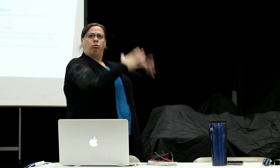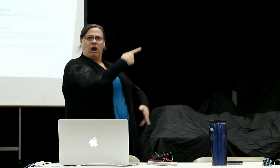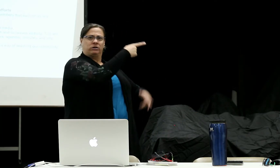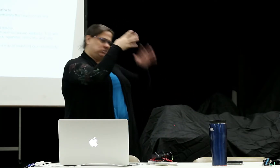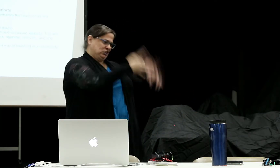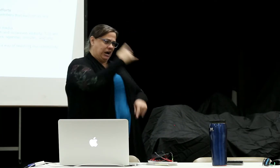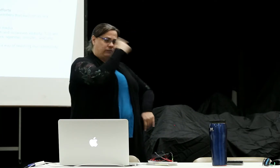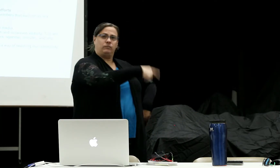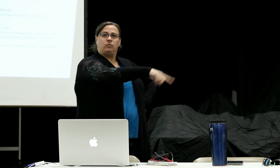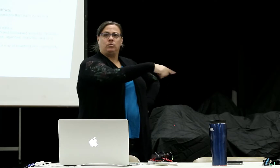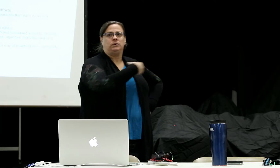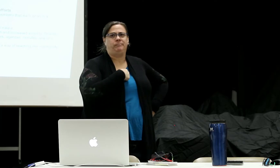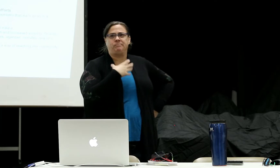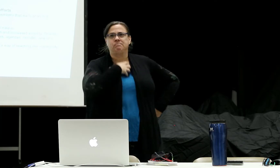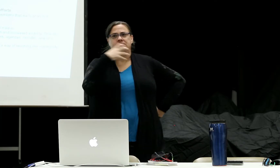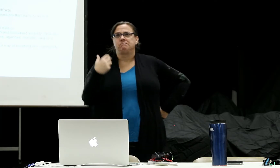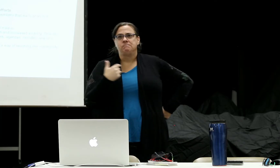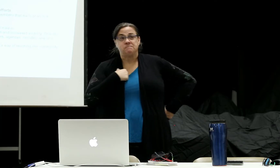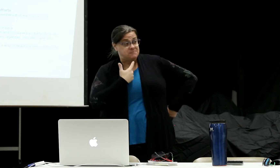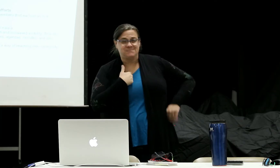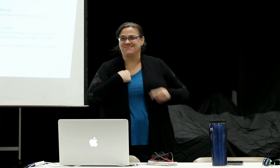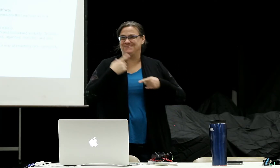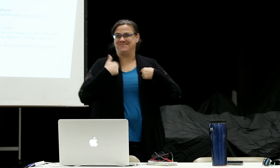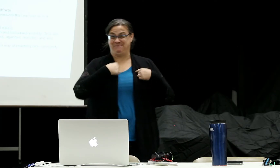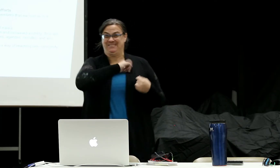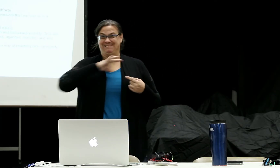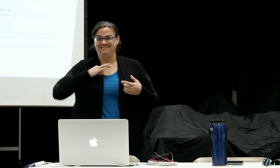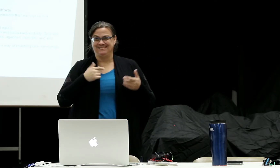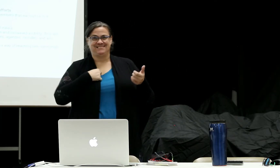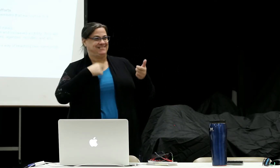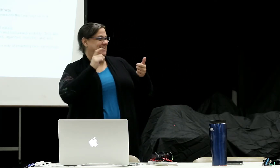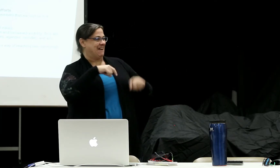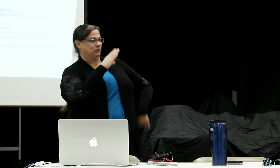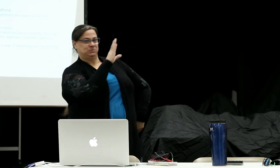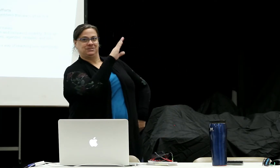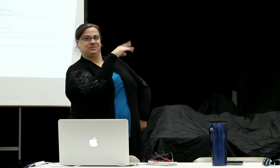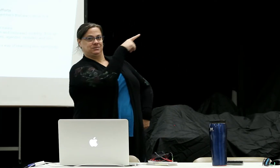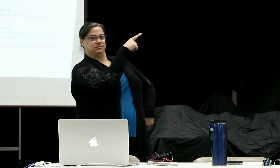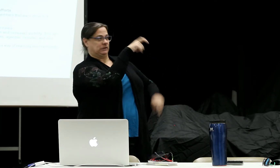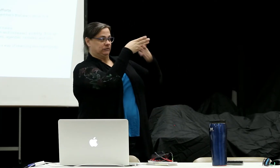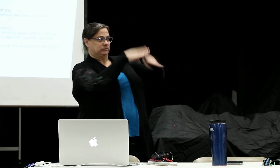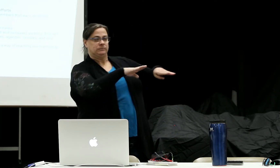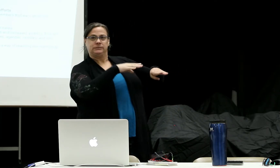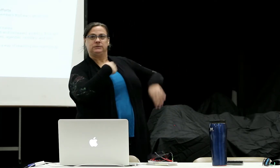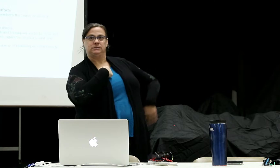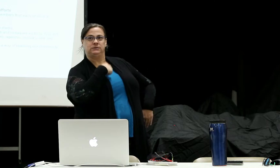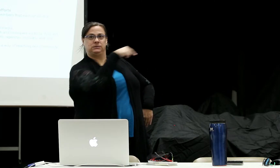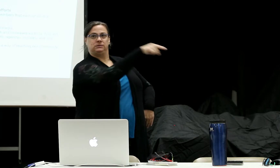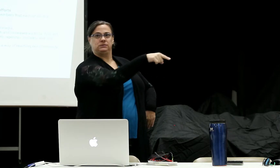And who's fighting for them, right? I'm here, I'm a staff now, but I